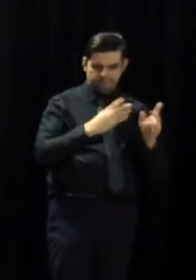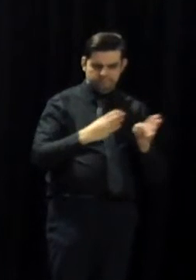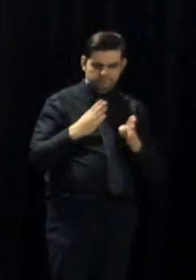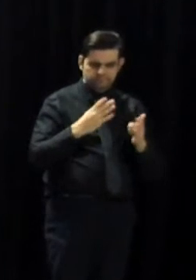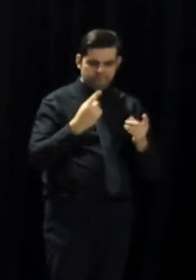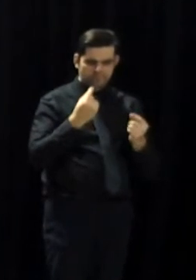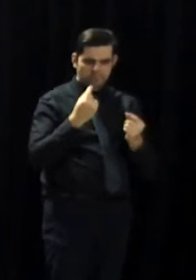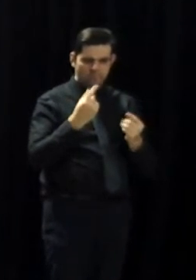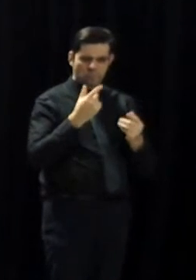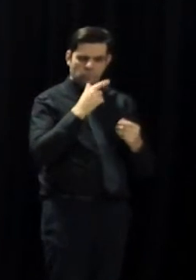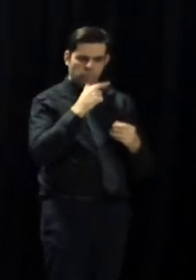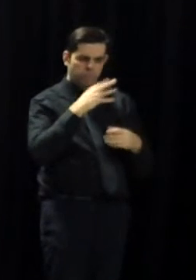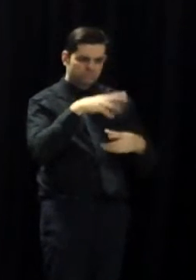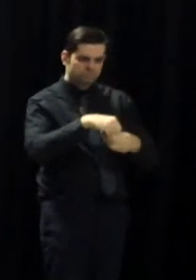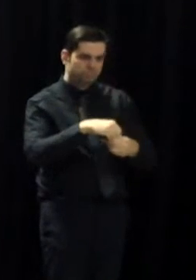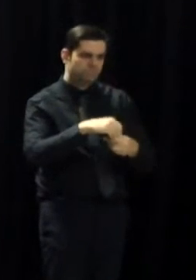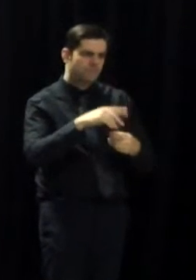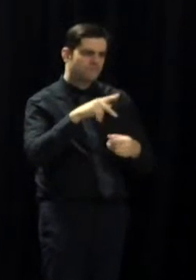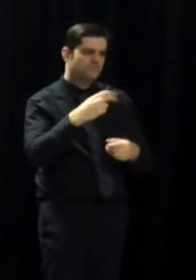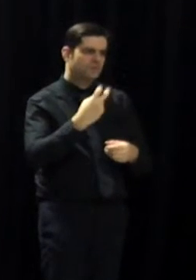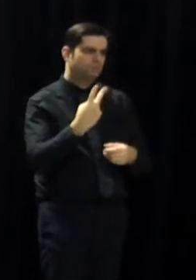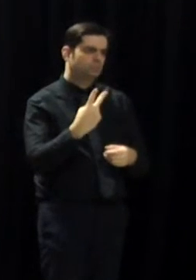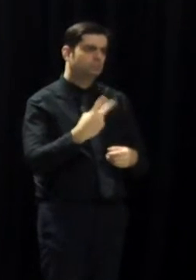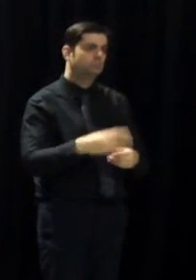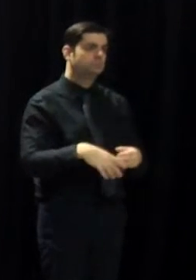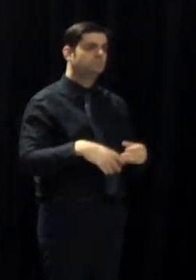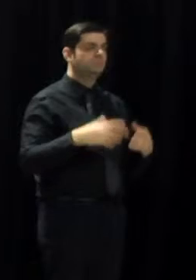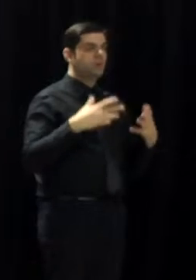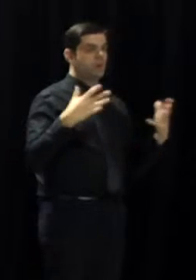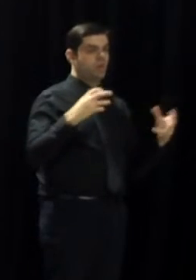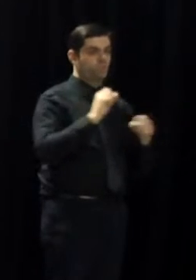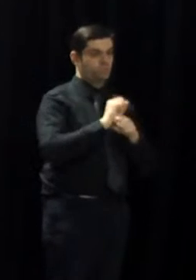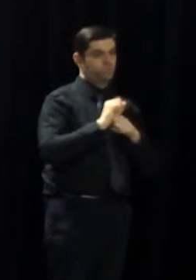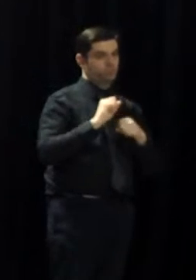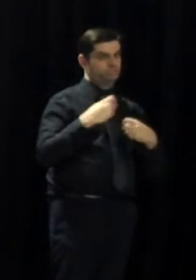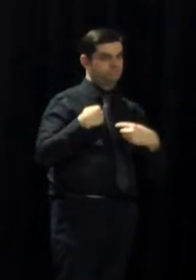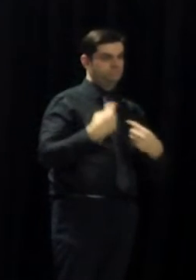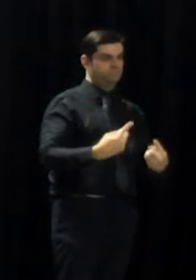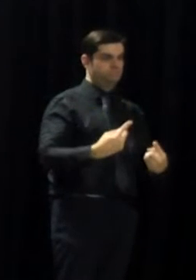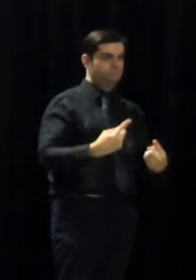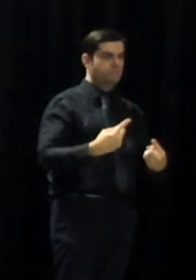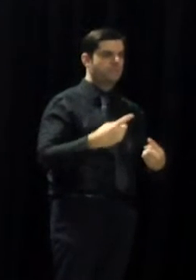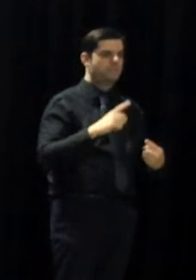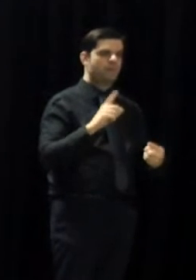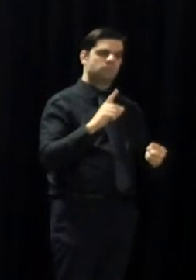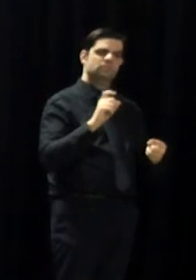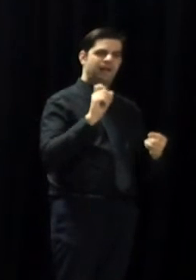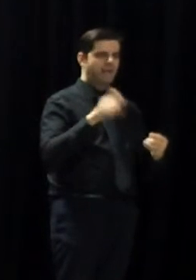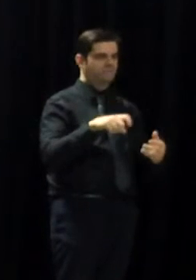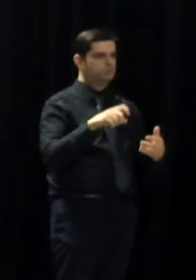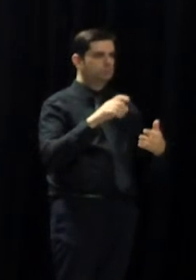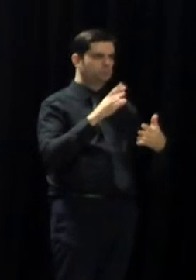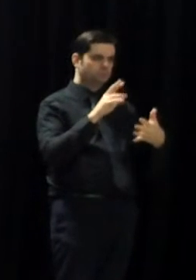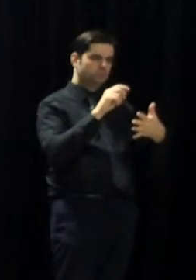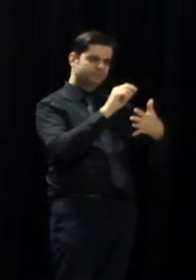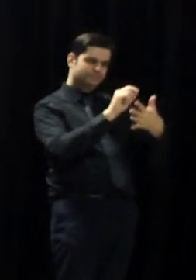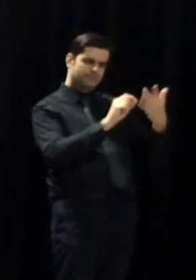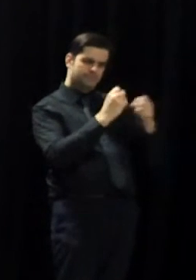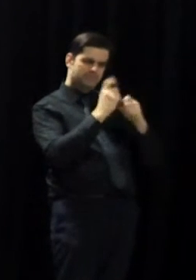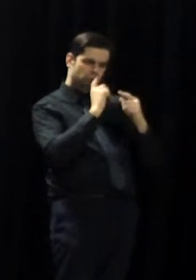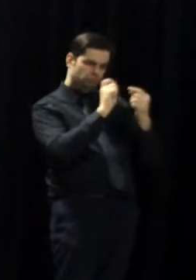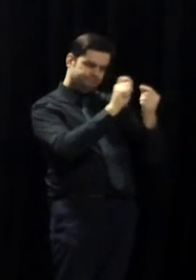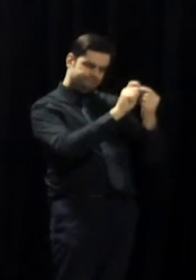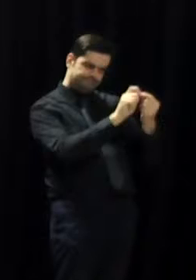you need to put the meat on the bone for the pandemic in front of us. And the hospital themselves doesn't have the ability to do